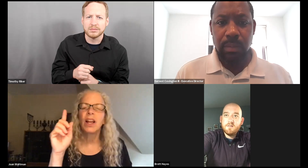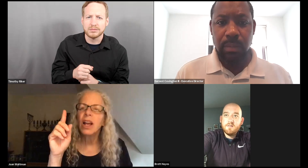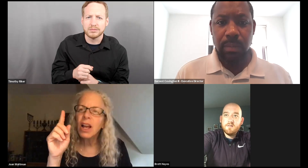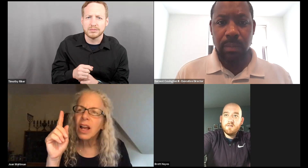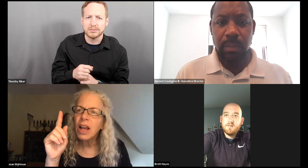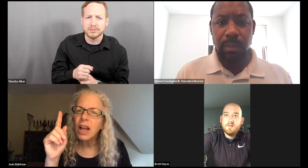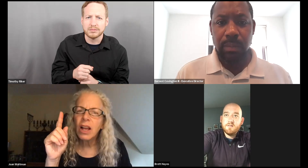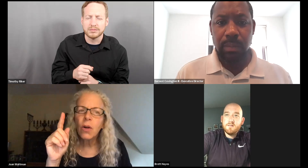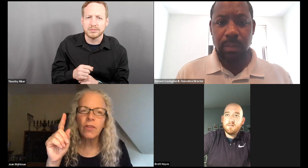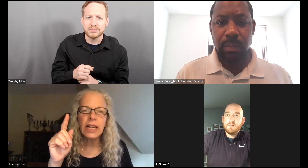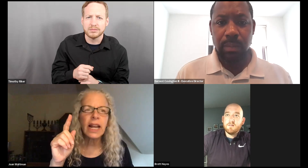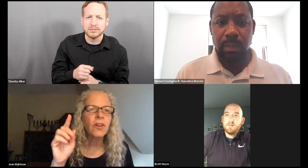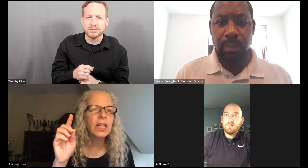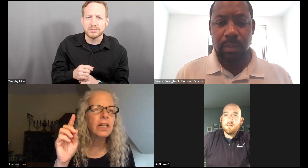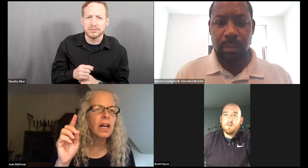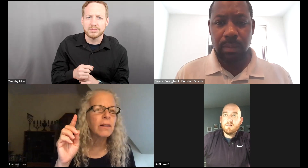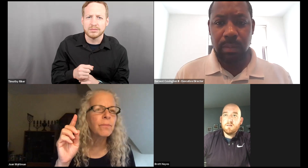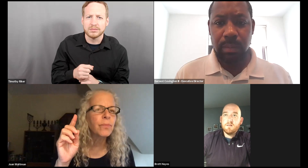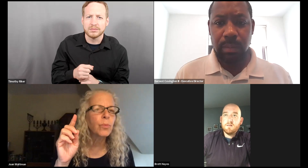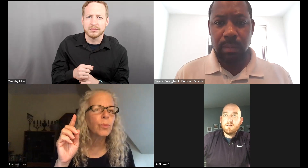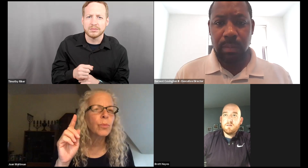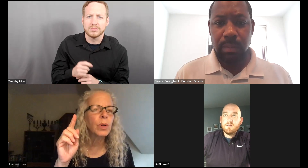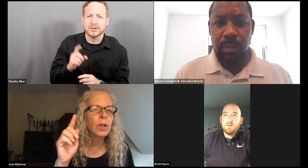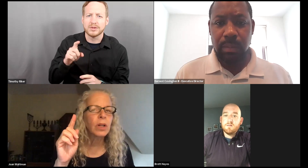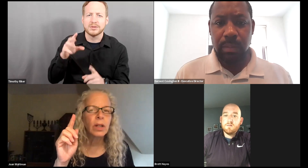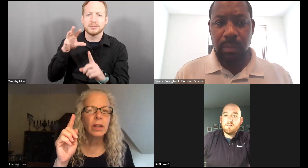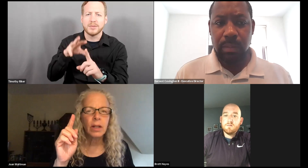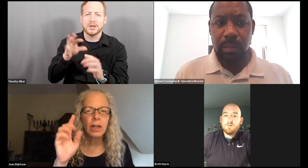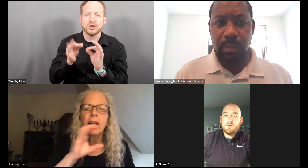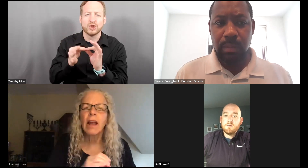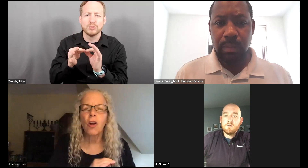This is Carolyn All right, Carolyn. Obrecht.